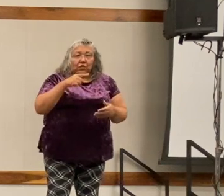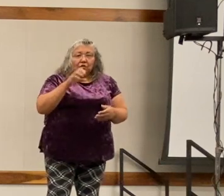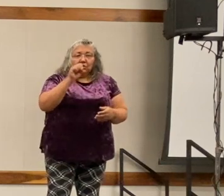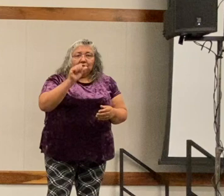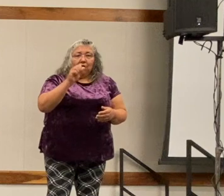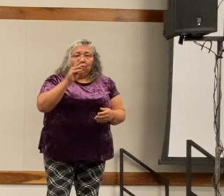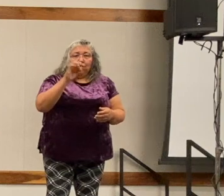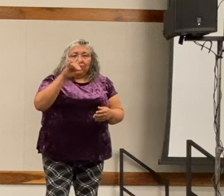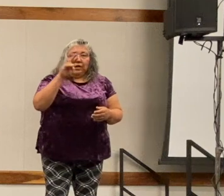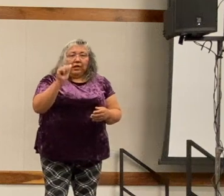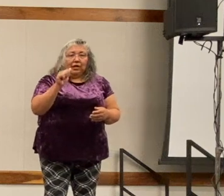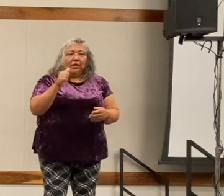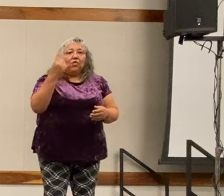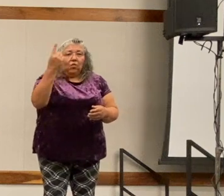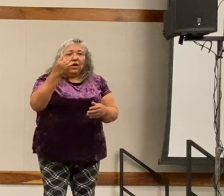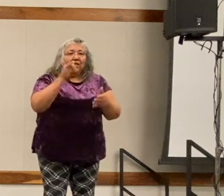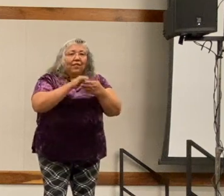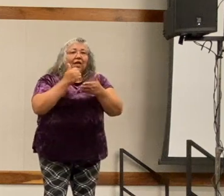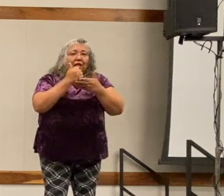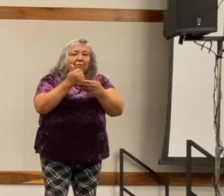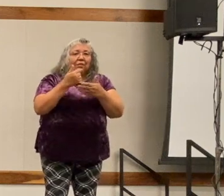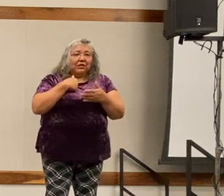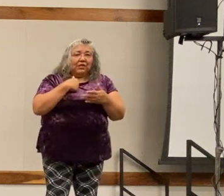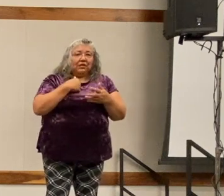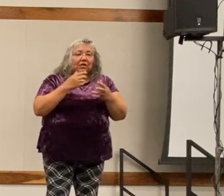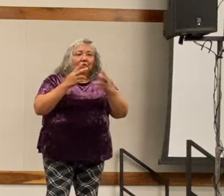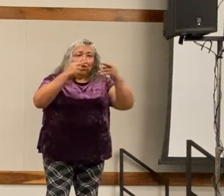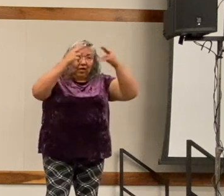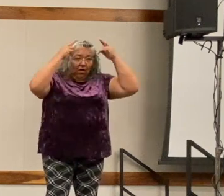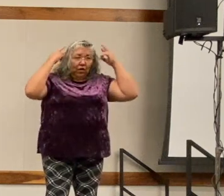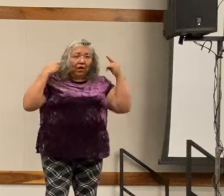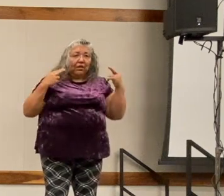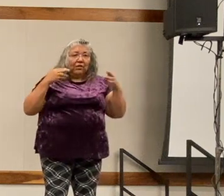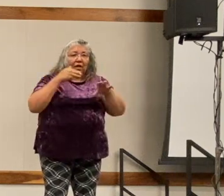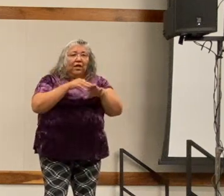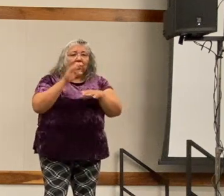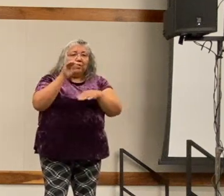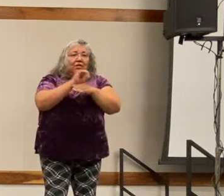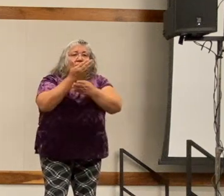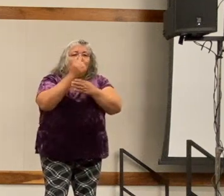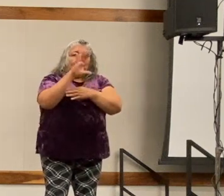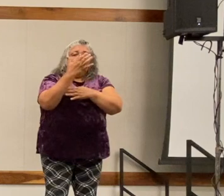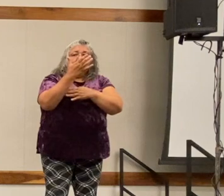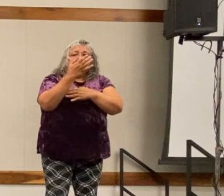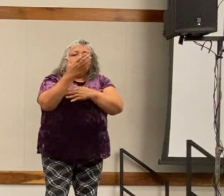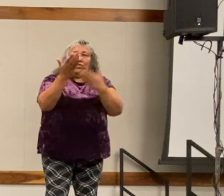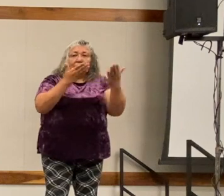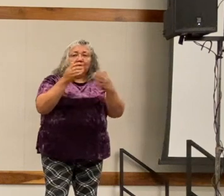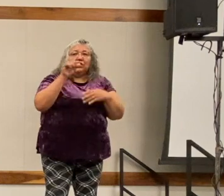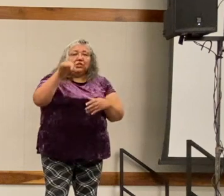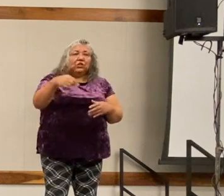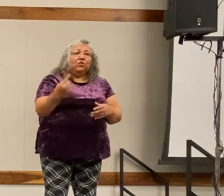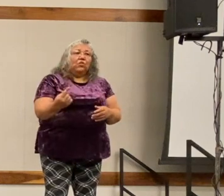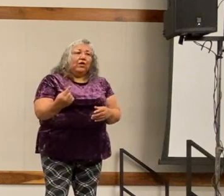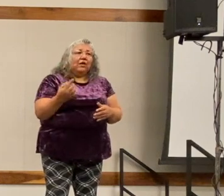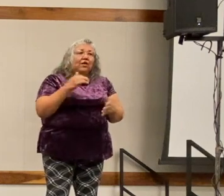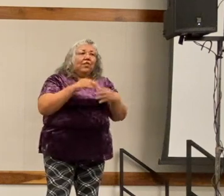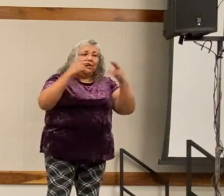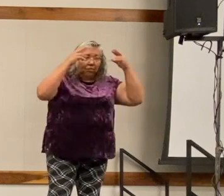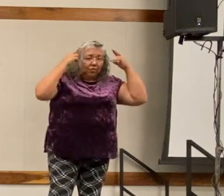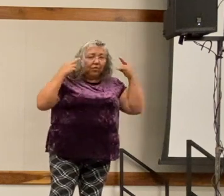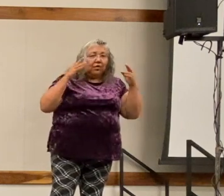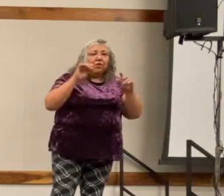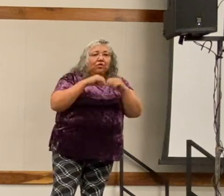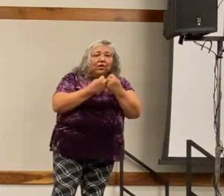Sabrina, the one who helps us with the haircuts at the Christmas Eve sermon, right? She's the one who cuts all the hair